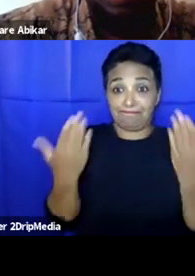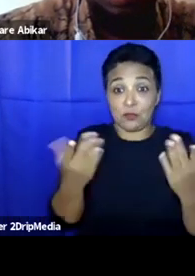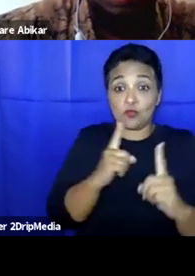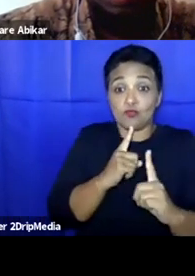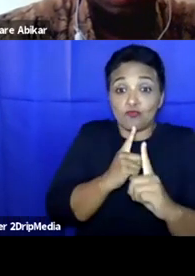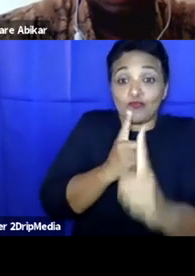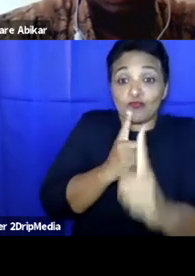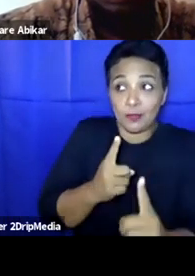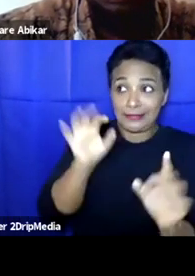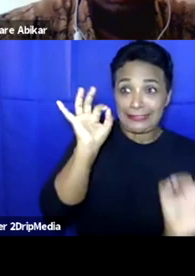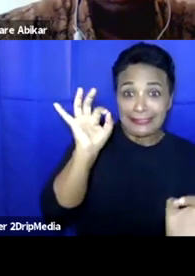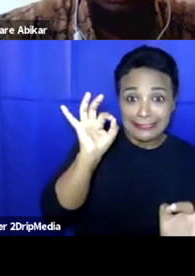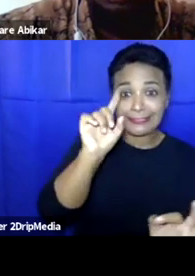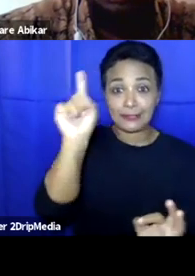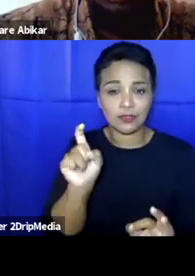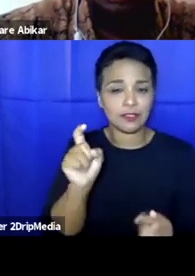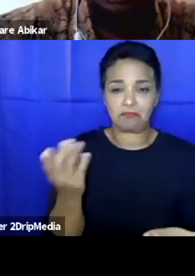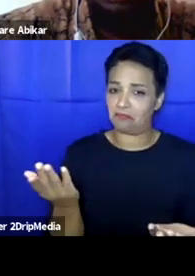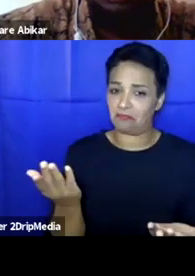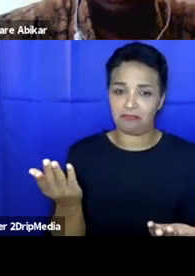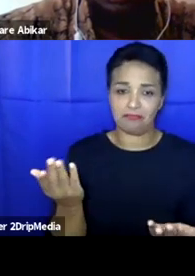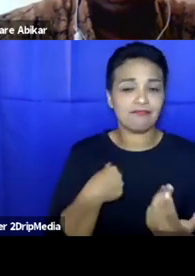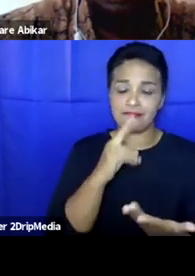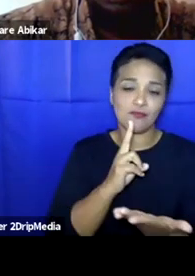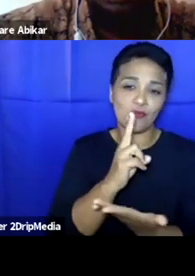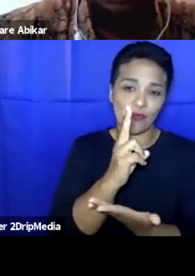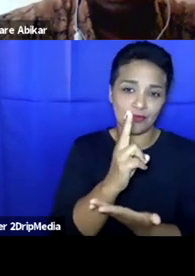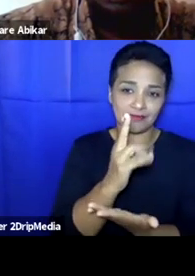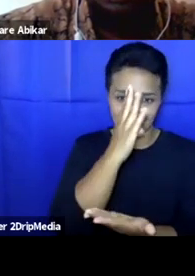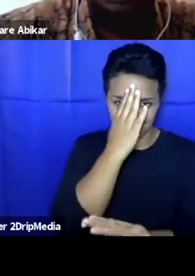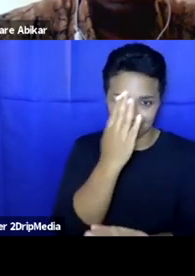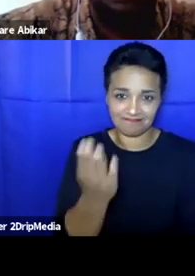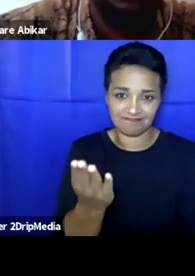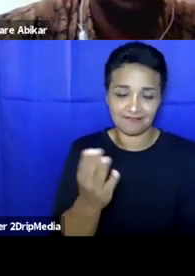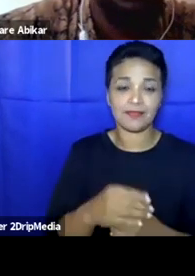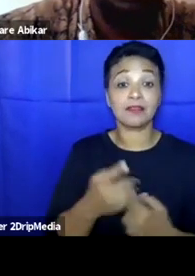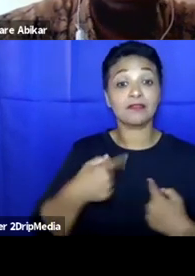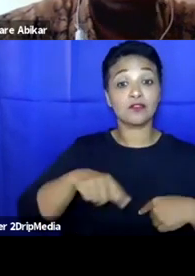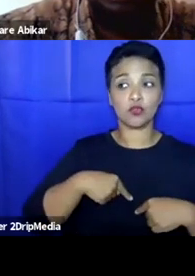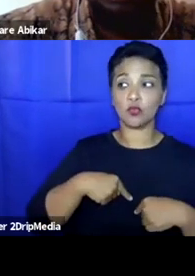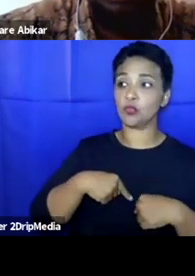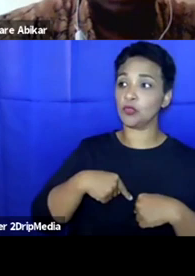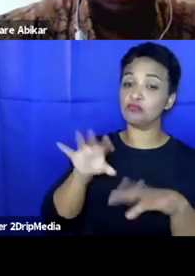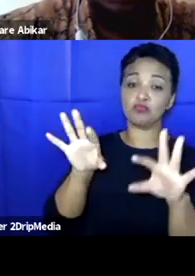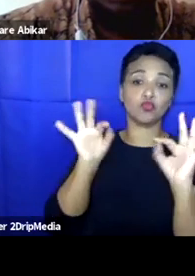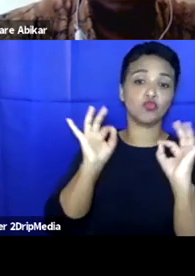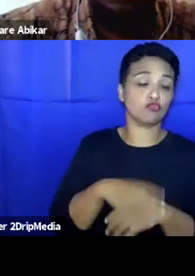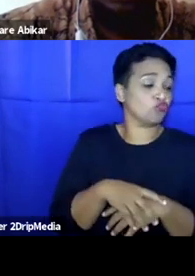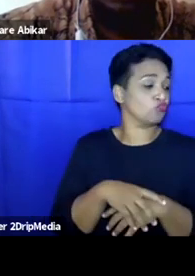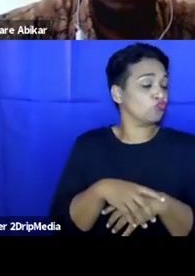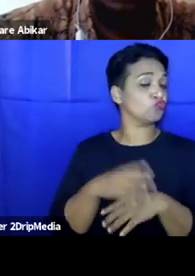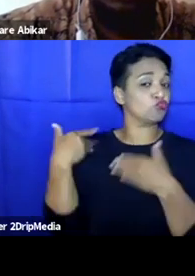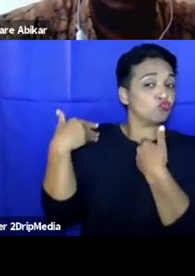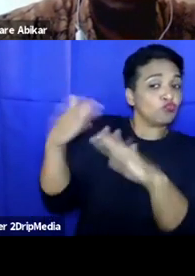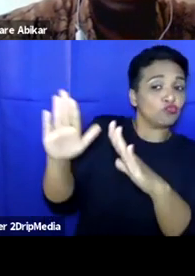if we are not going to be able to choose not to have refugees, to choose not to have migrants.